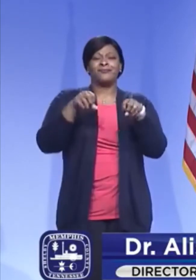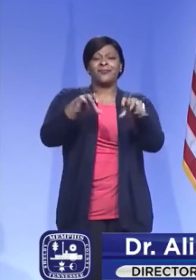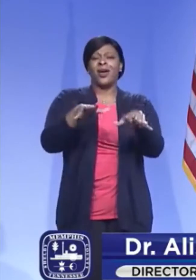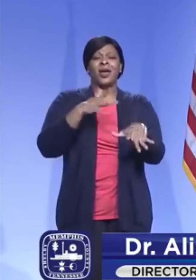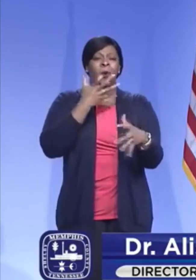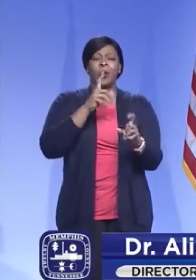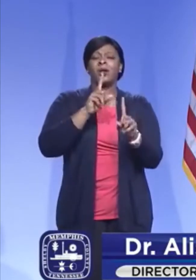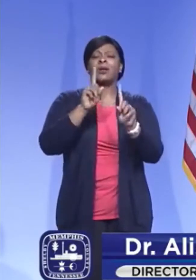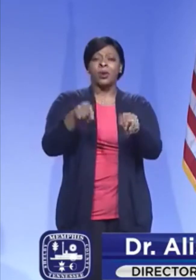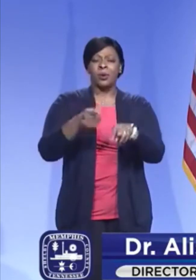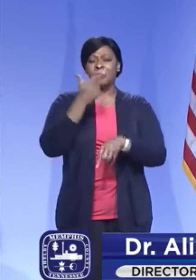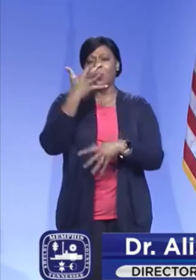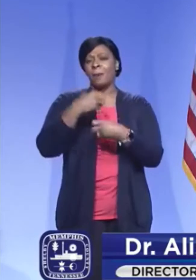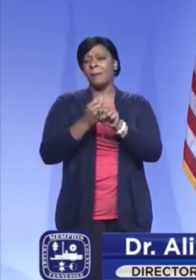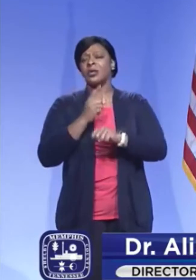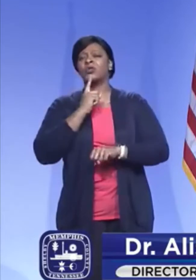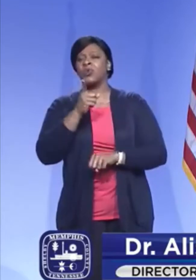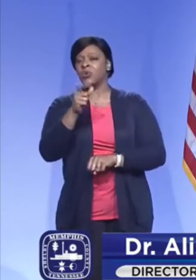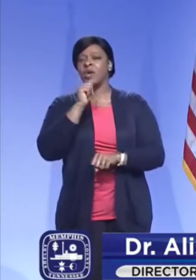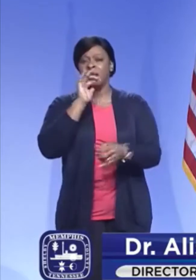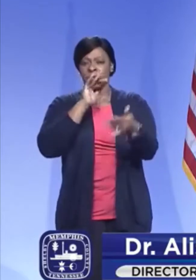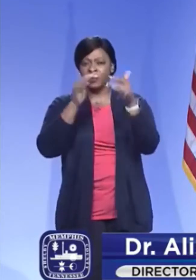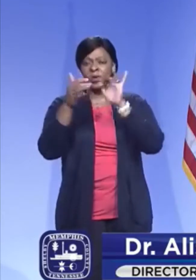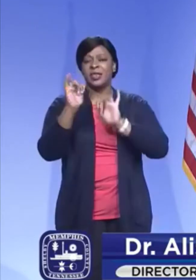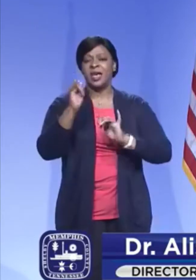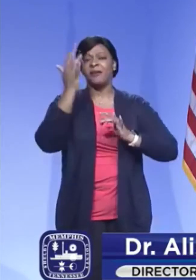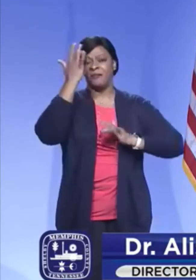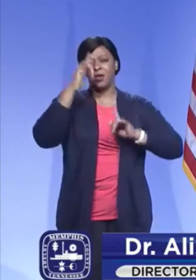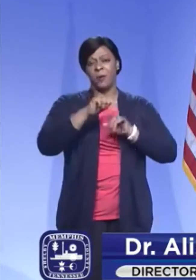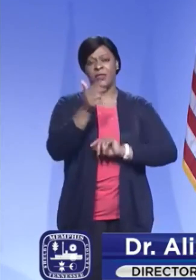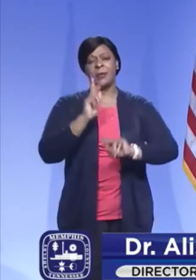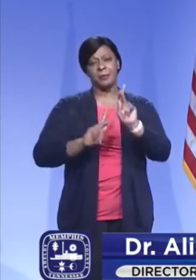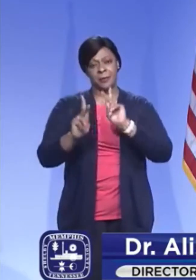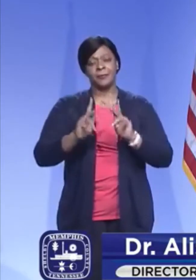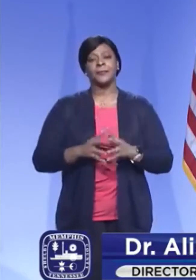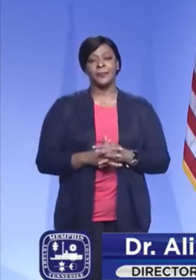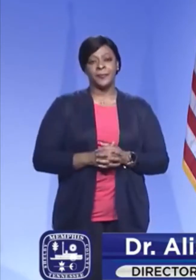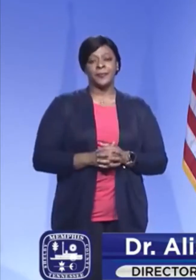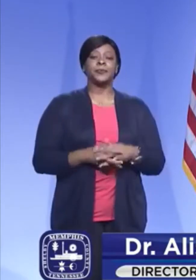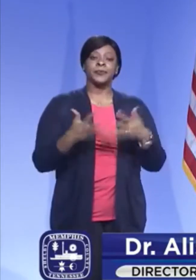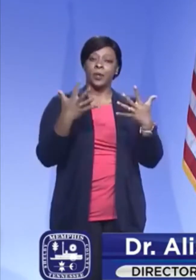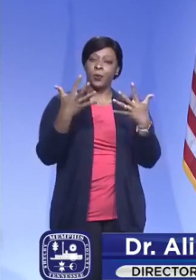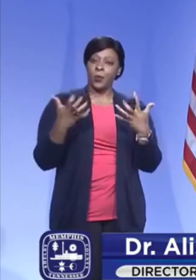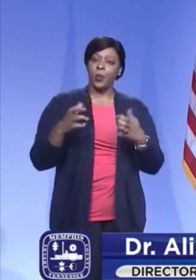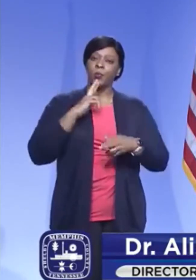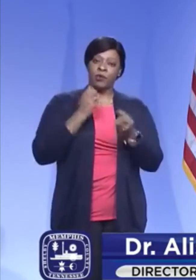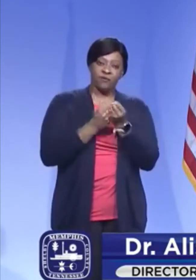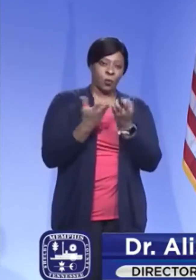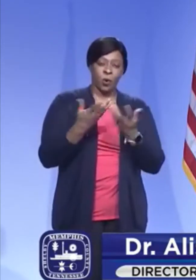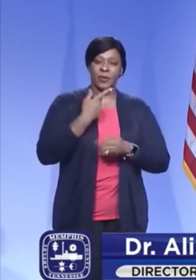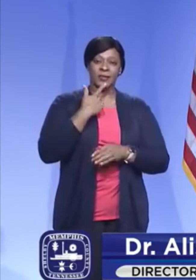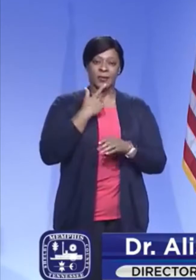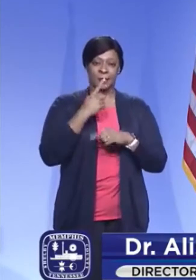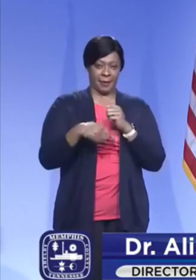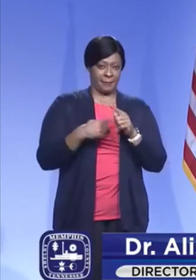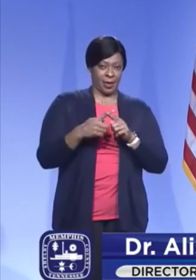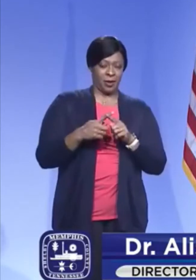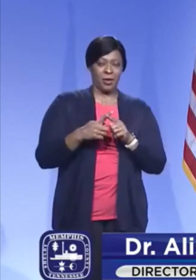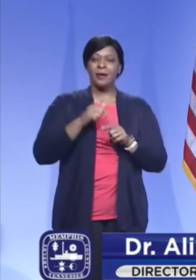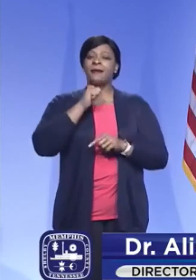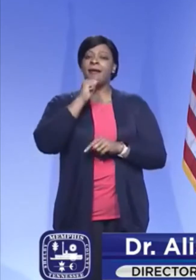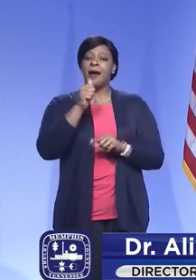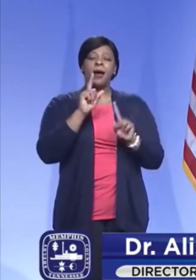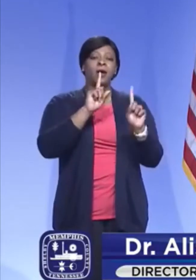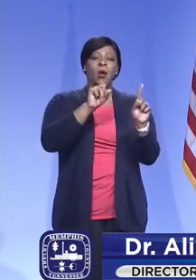event because you want to make sure that you're not spreading it to others. And then I want to reinforce what was said about not